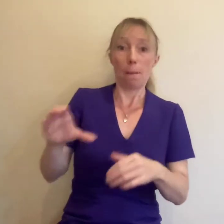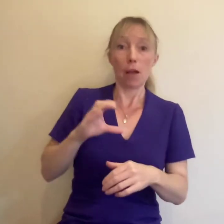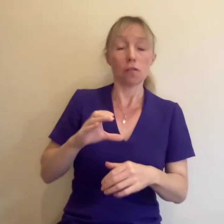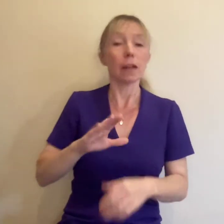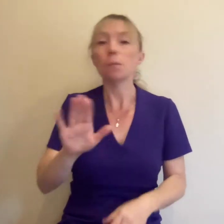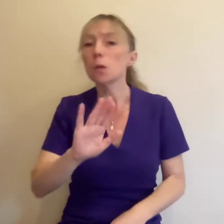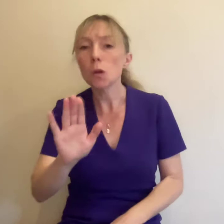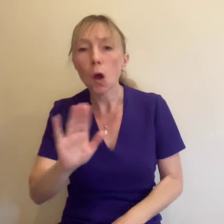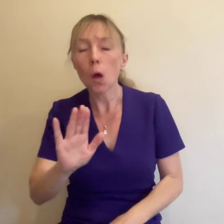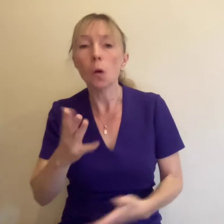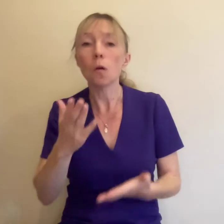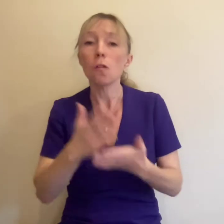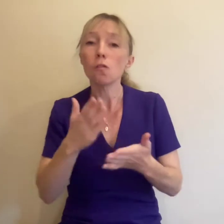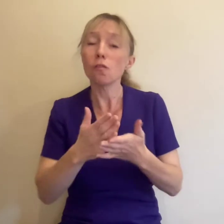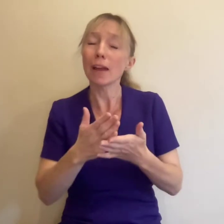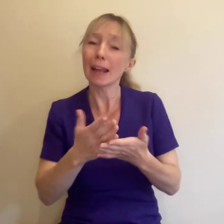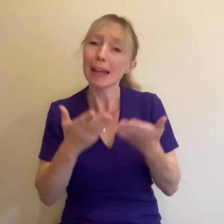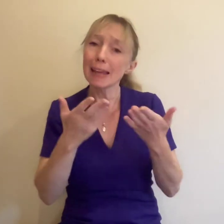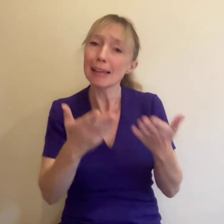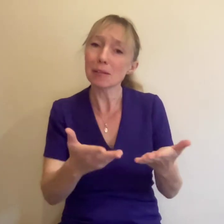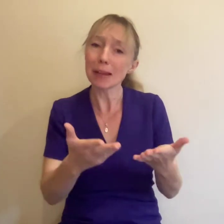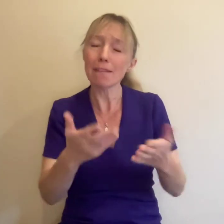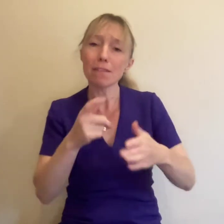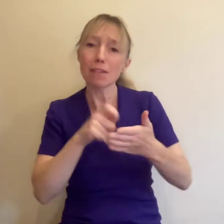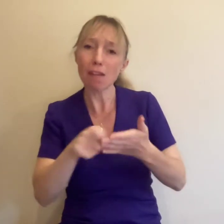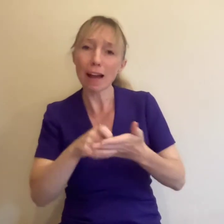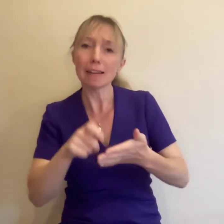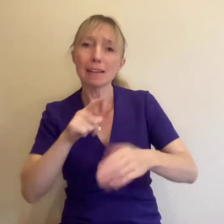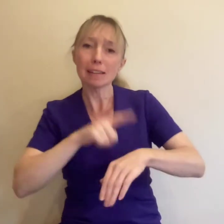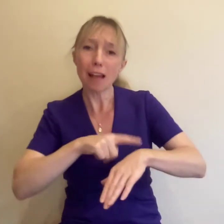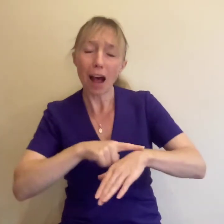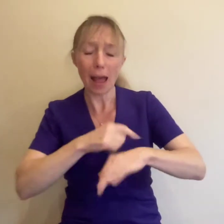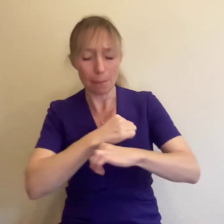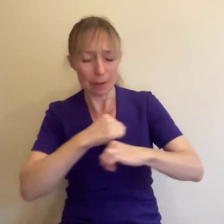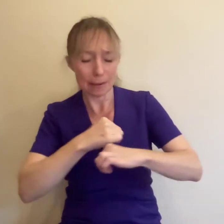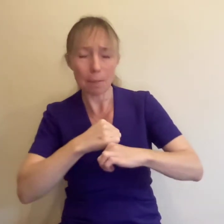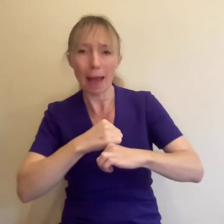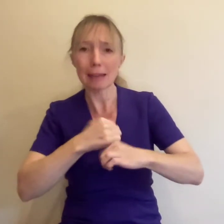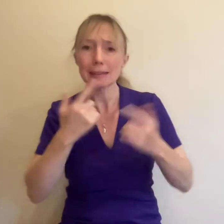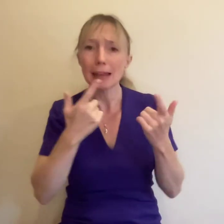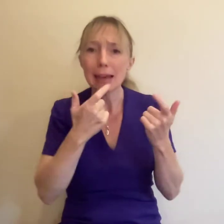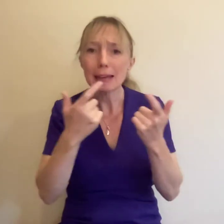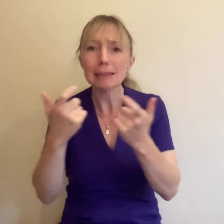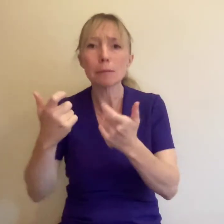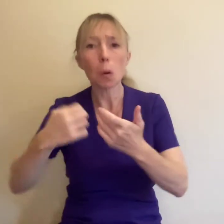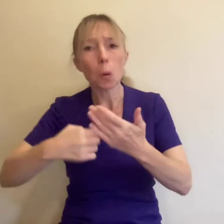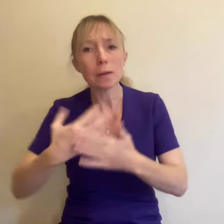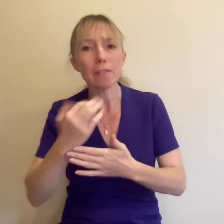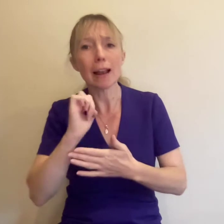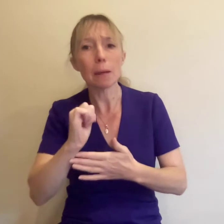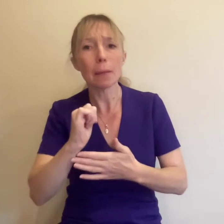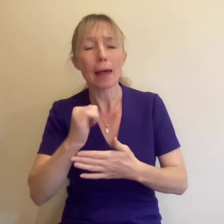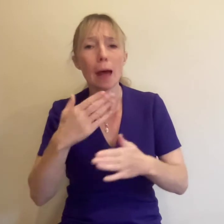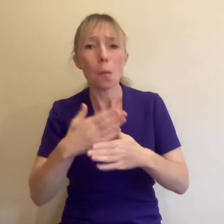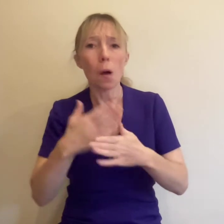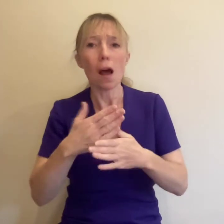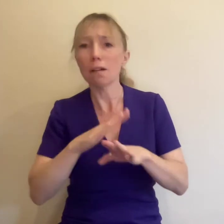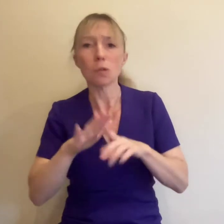providing writers with the time and space to write and to explore and develop their work without the obligation or pressure of having